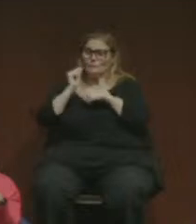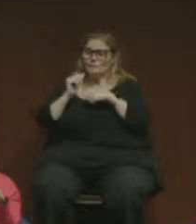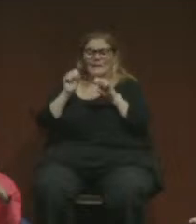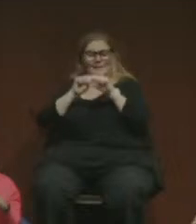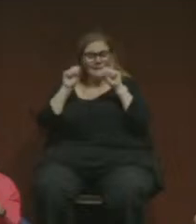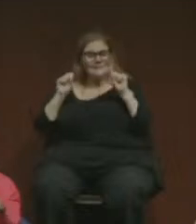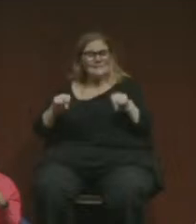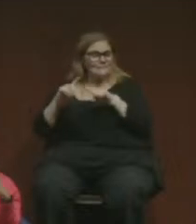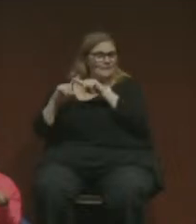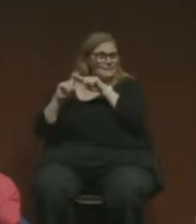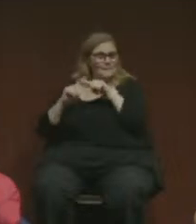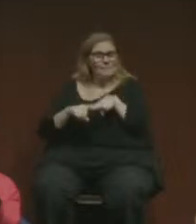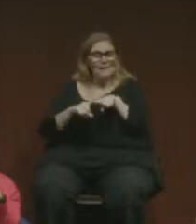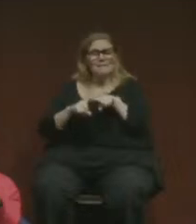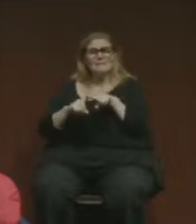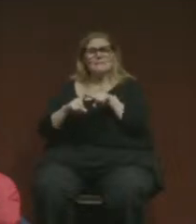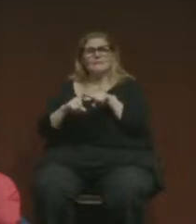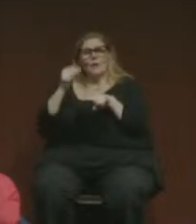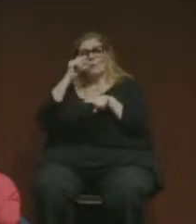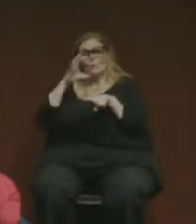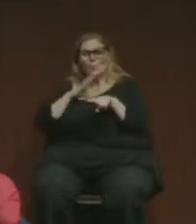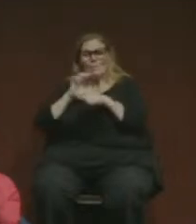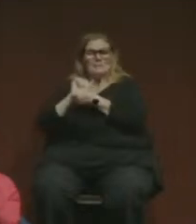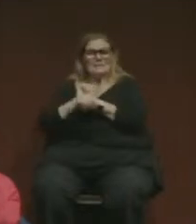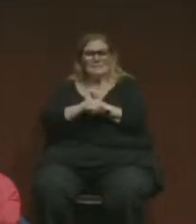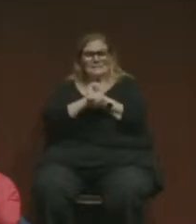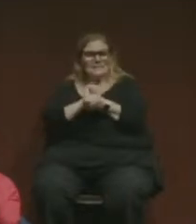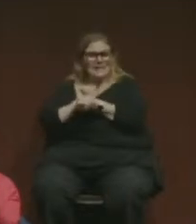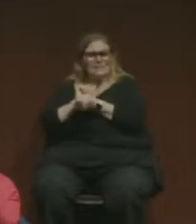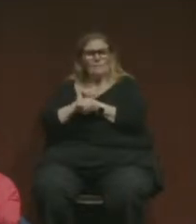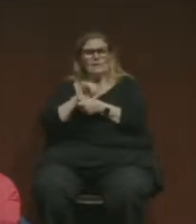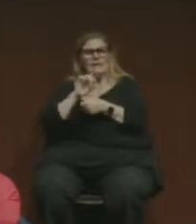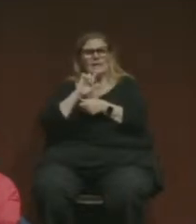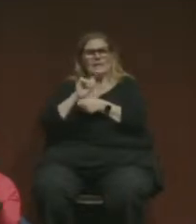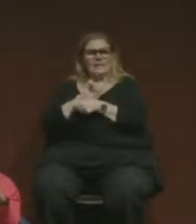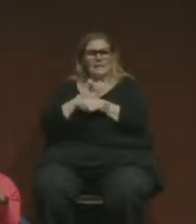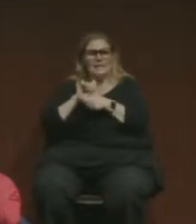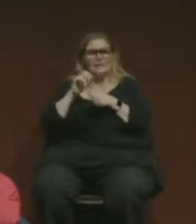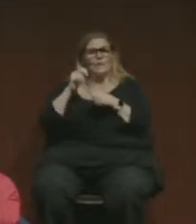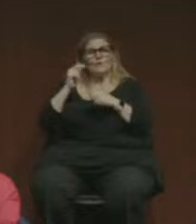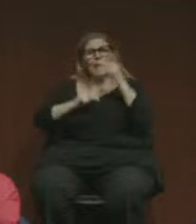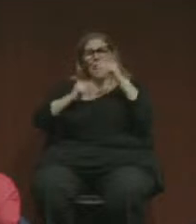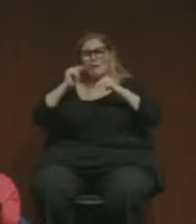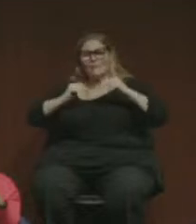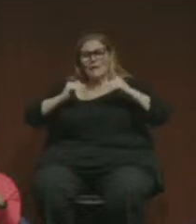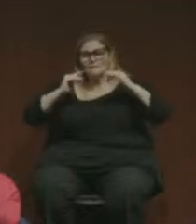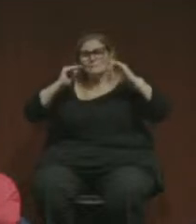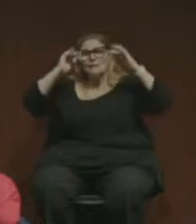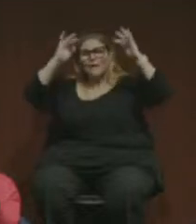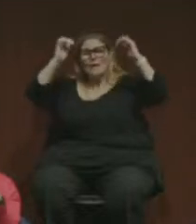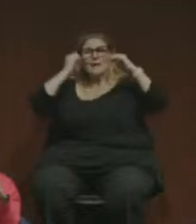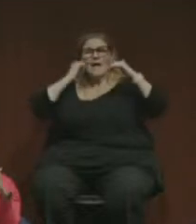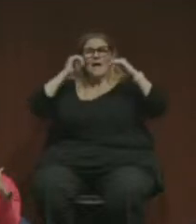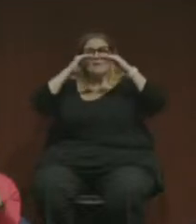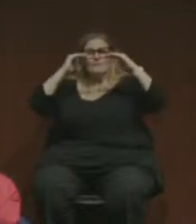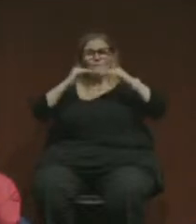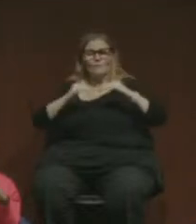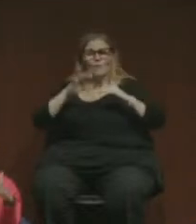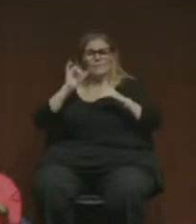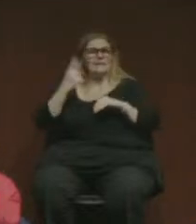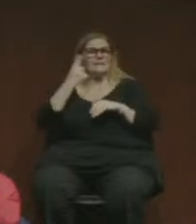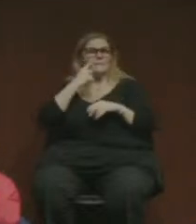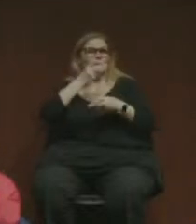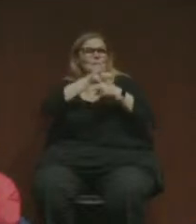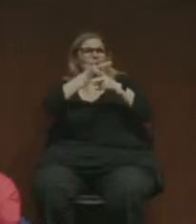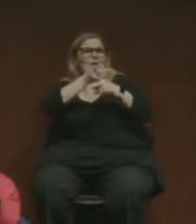system that depends on women's enslavement on a daily basis, those high-rise buildings on every floor, there's a housekeeper